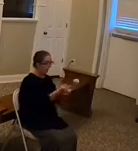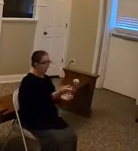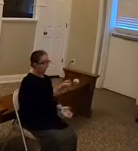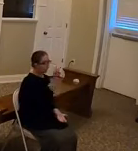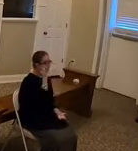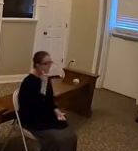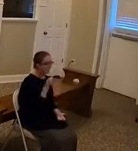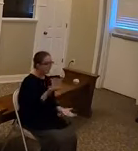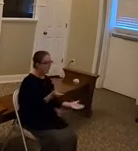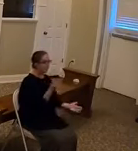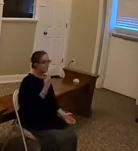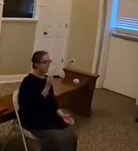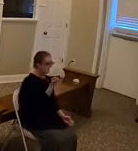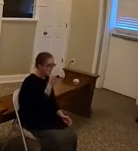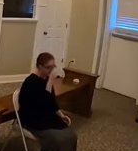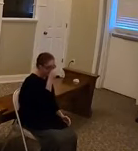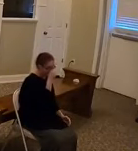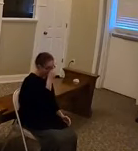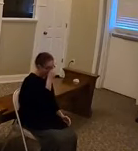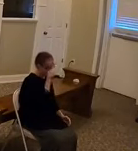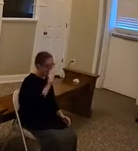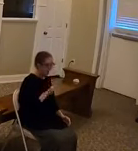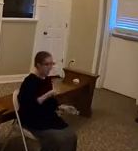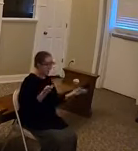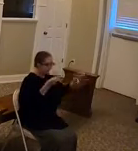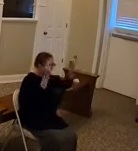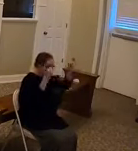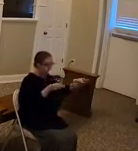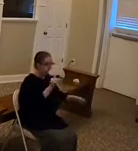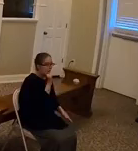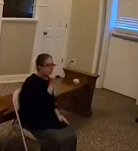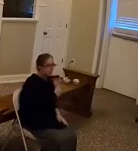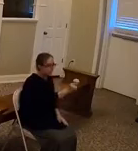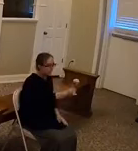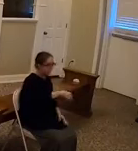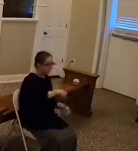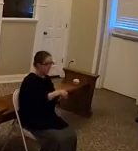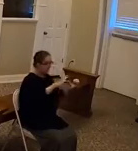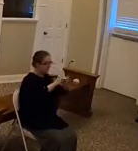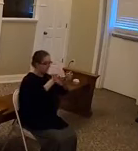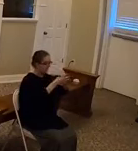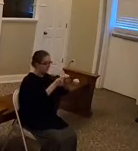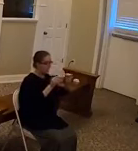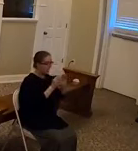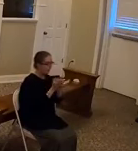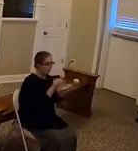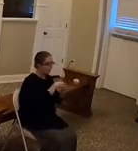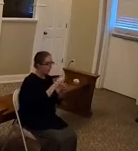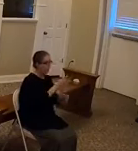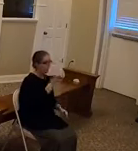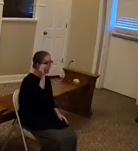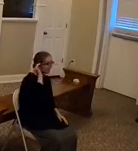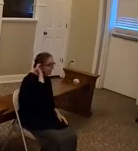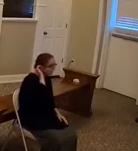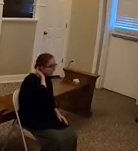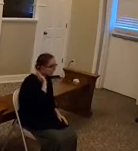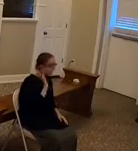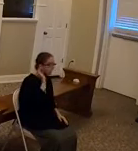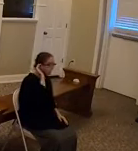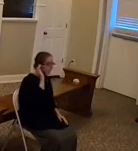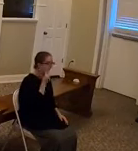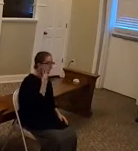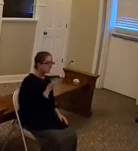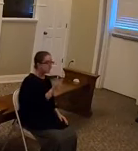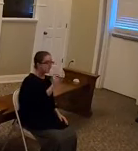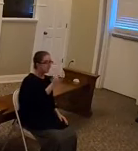arrived. Come on. And so what happened is, in the story I just read in your hearing, amen, we see